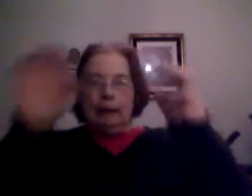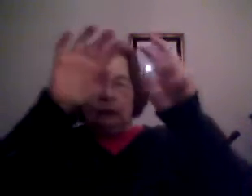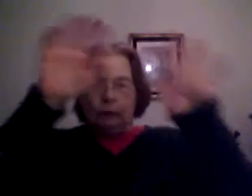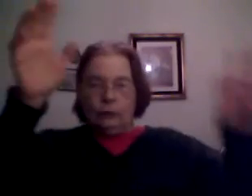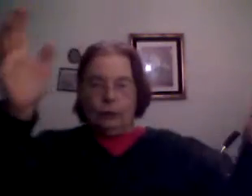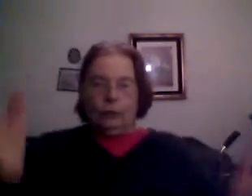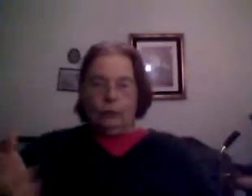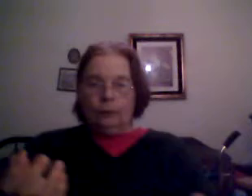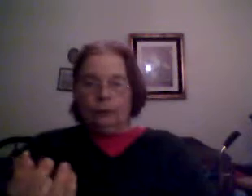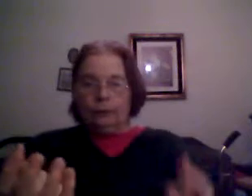a stove